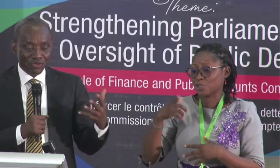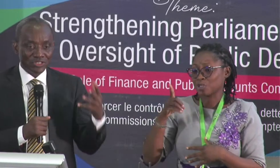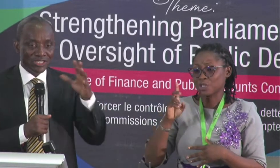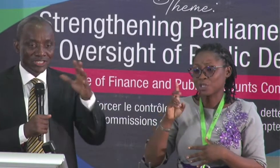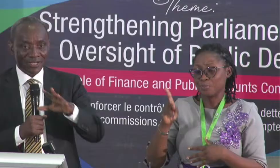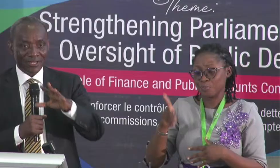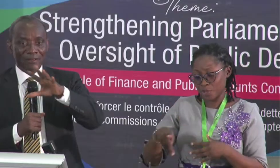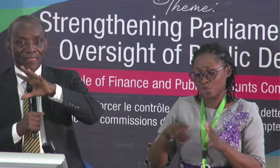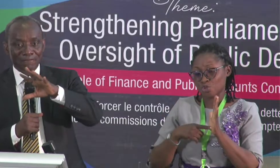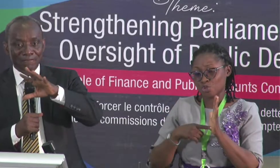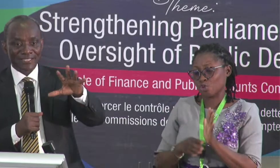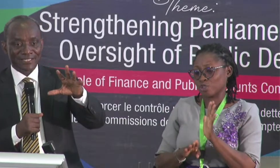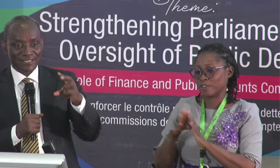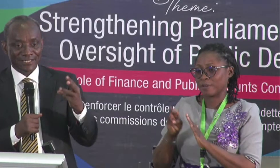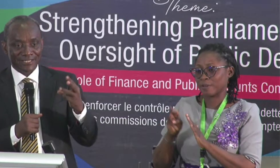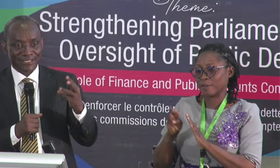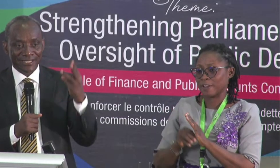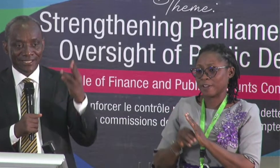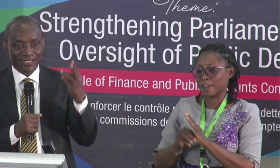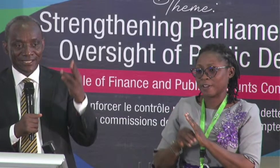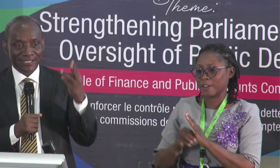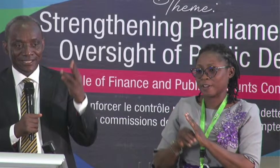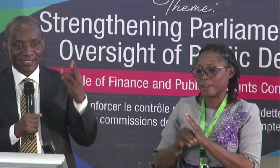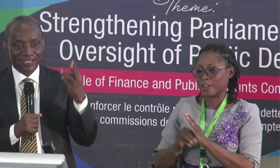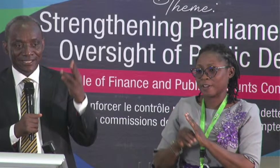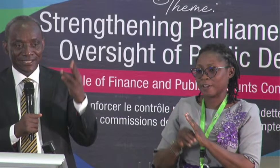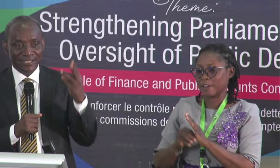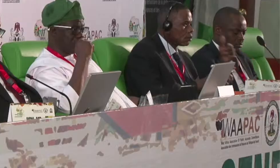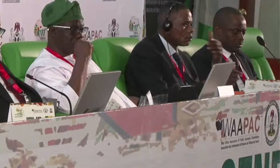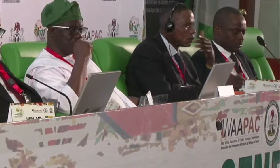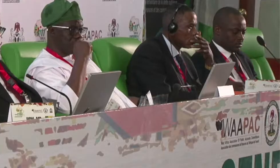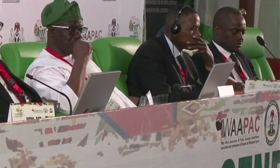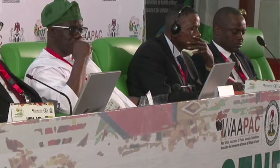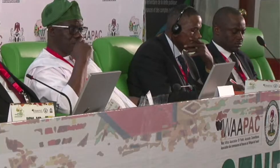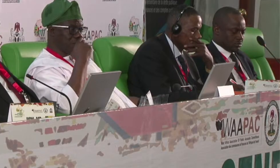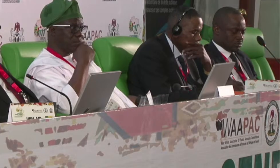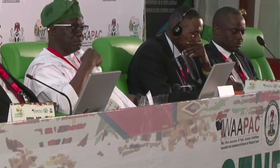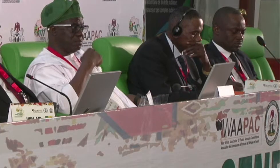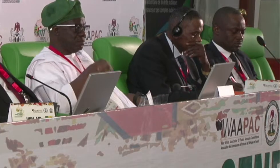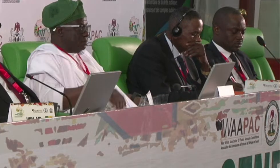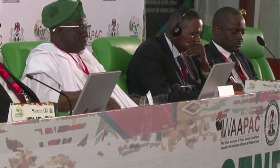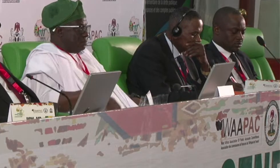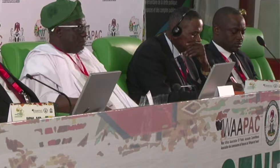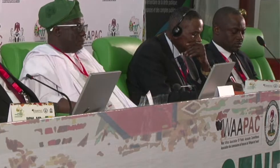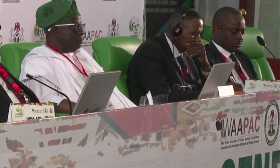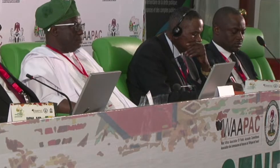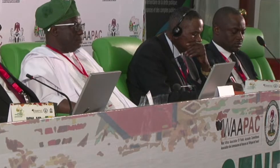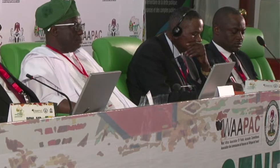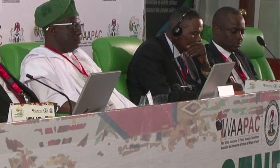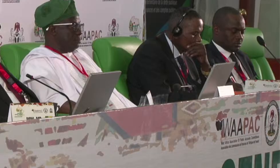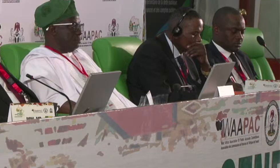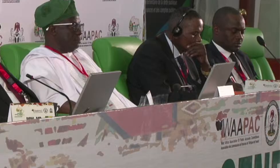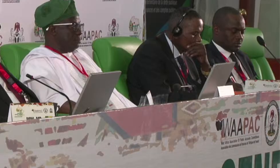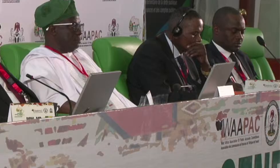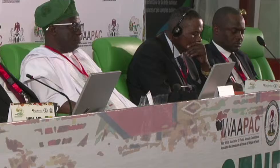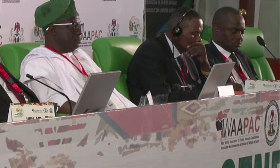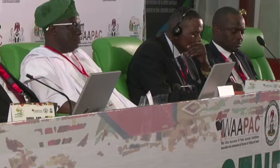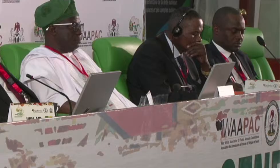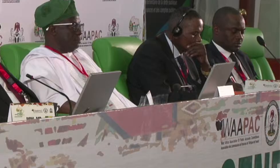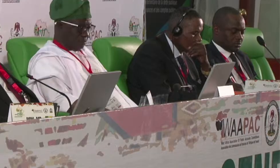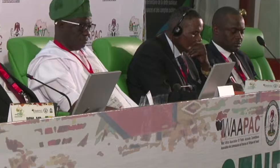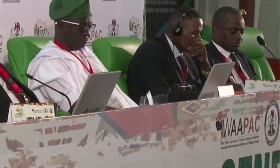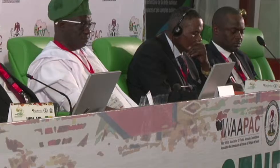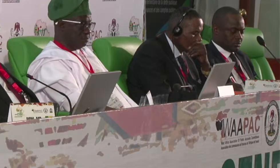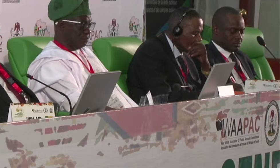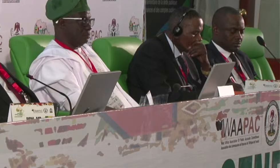you use these 3 lenses, rising poverty, is the poverty going down or rising? 2, is unemployment going up or